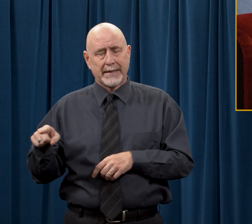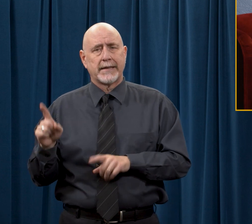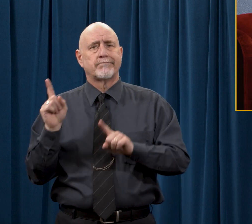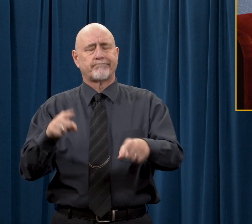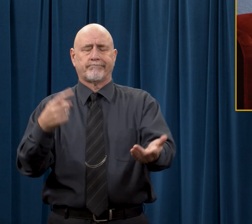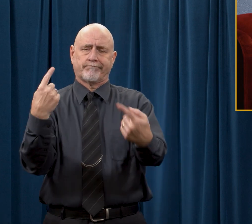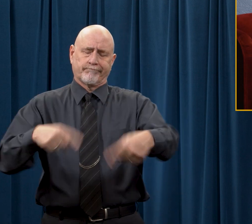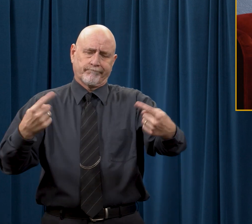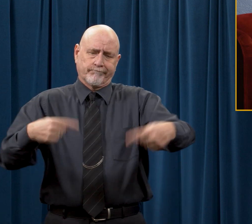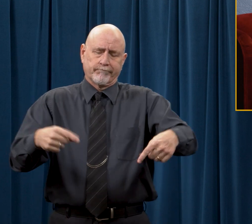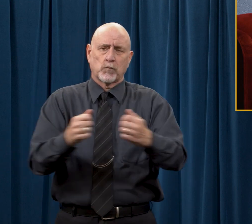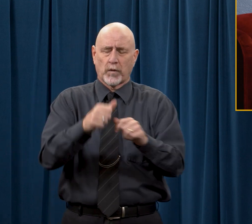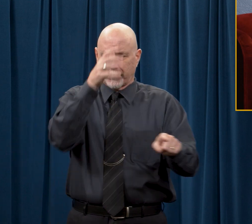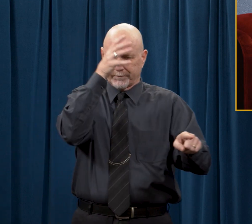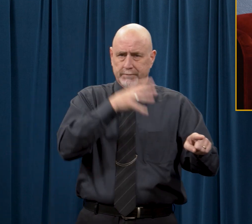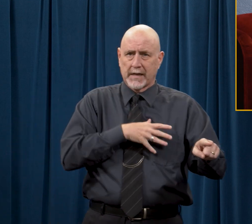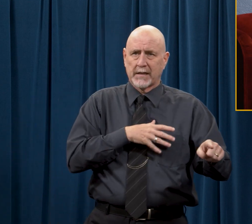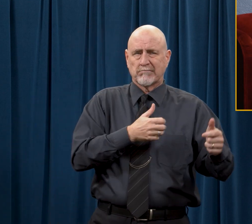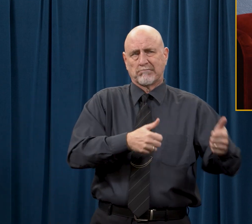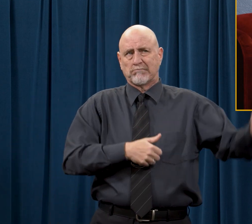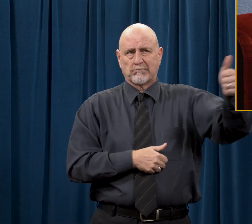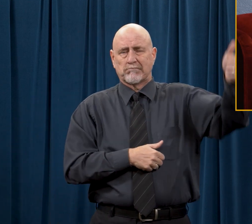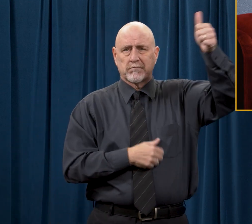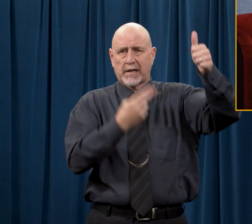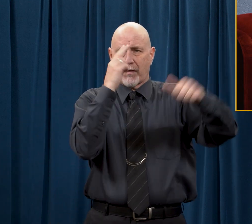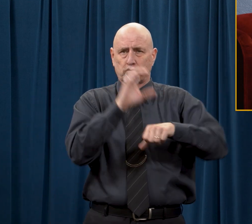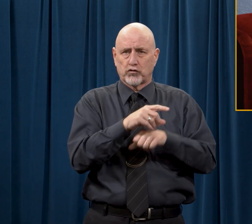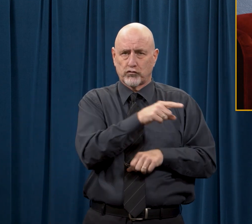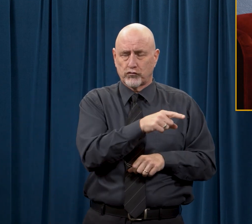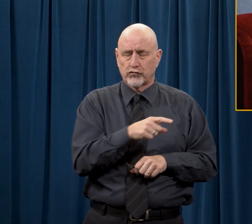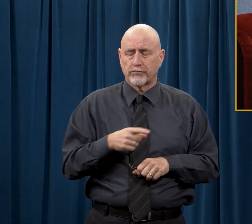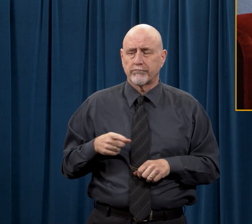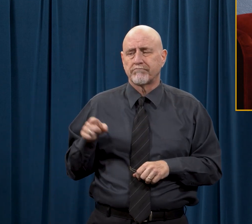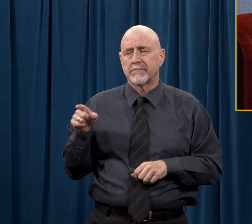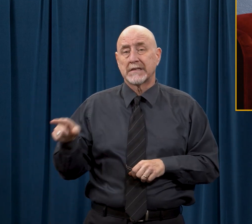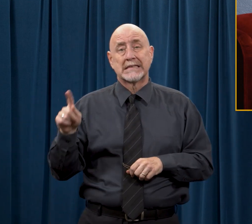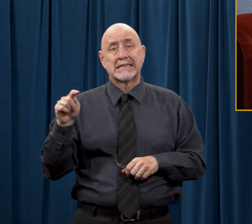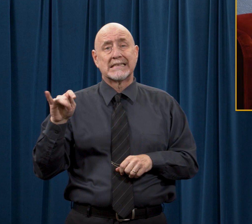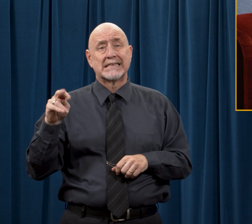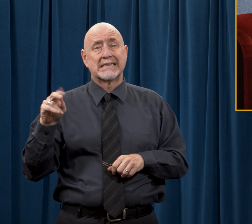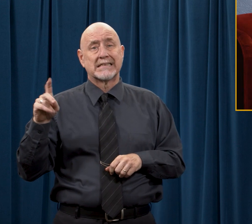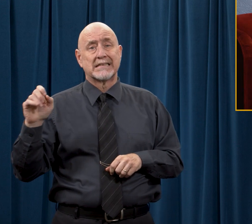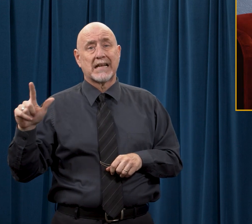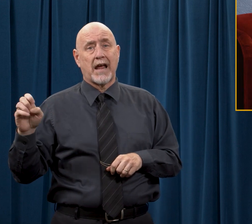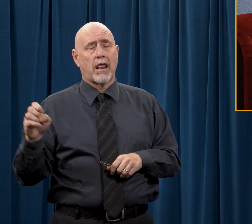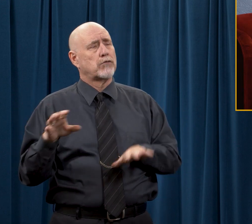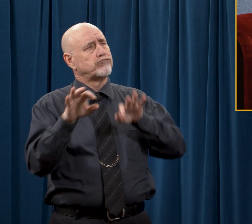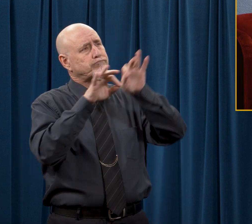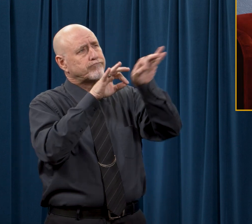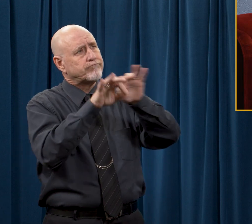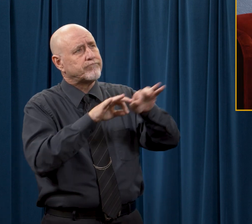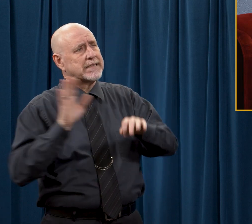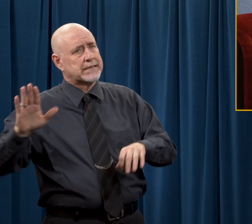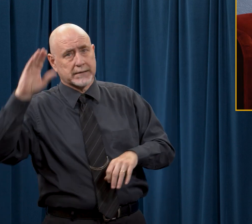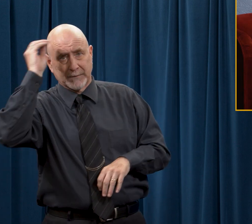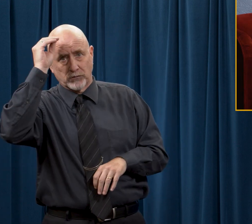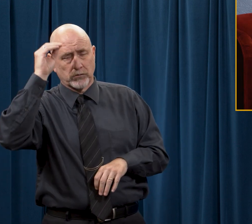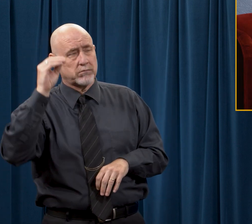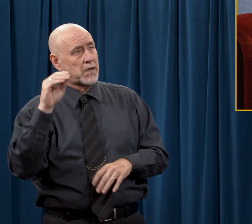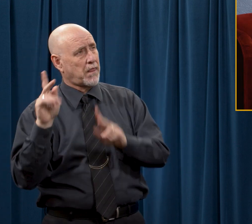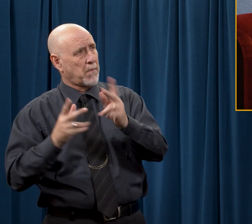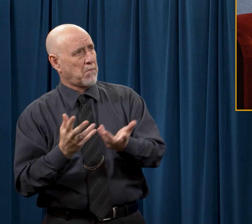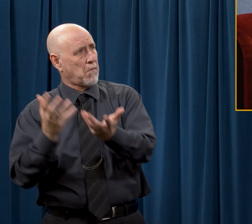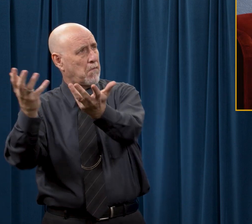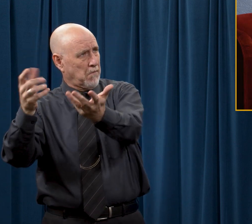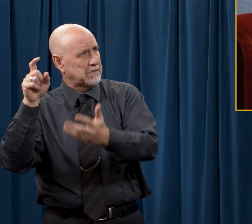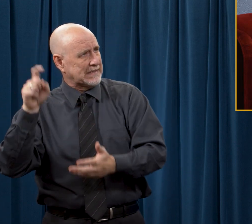One time, he was in a heated discussion with a high official of the Catholic Church. Tyndale was expressing his